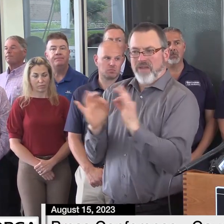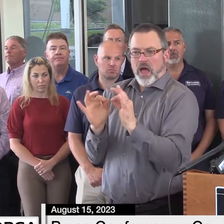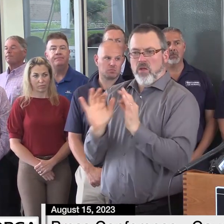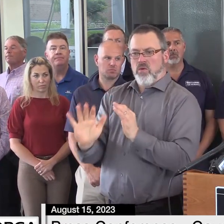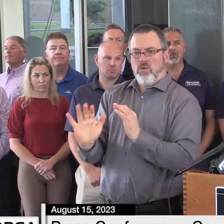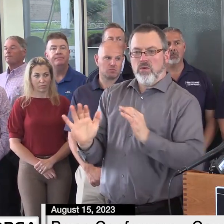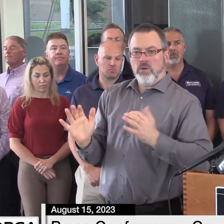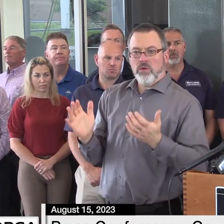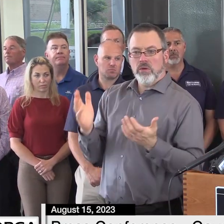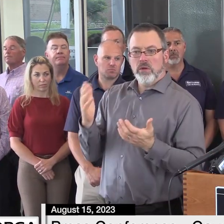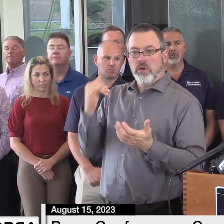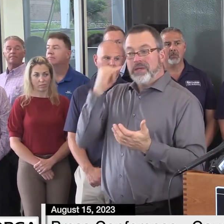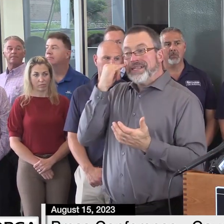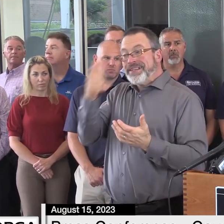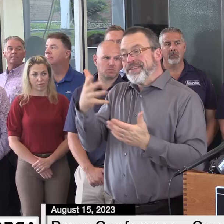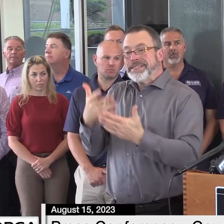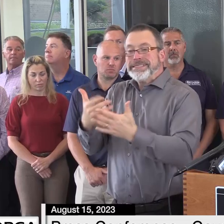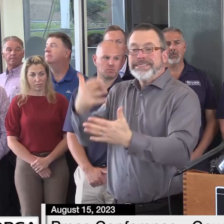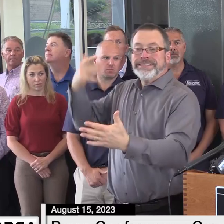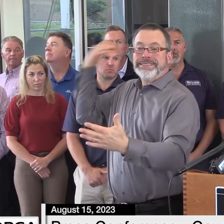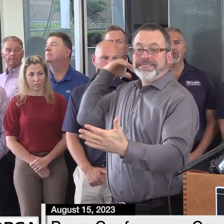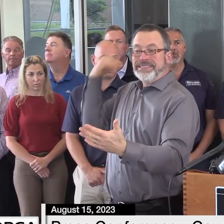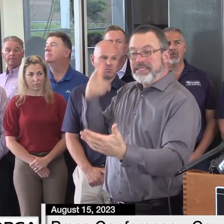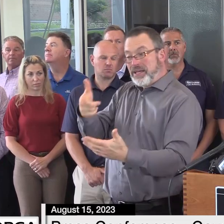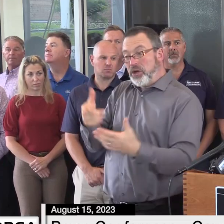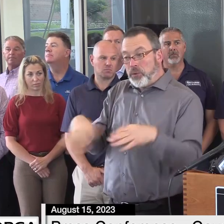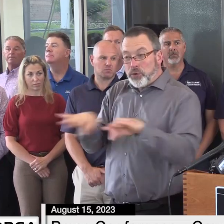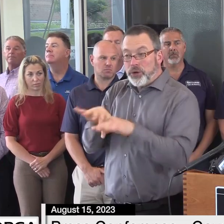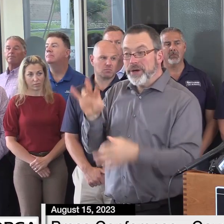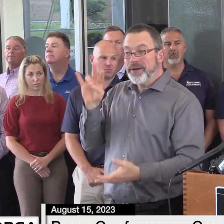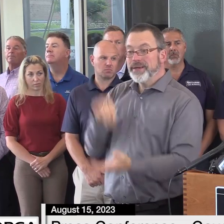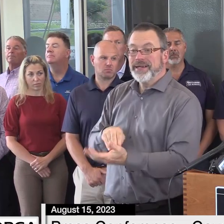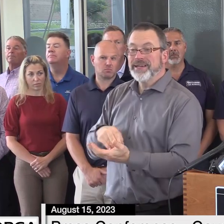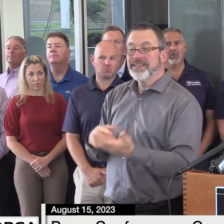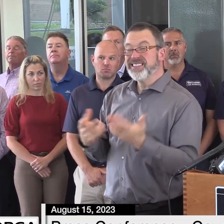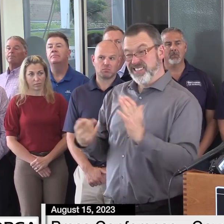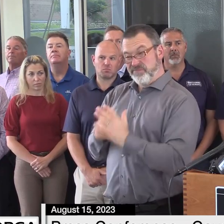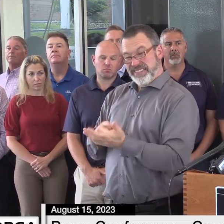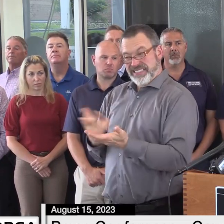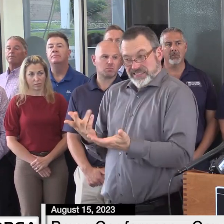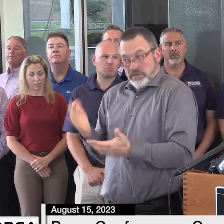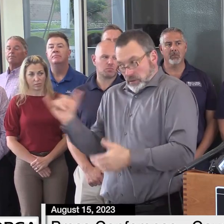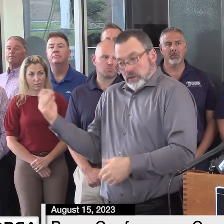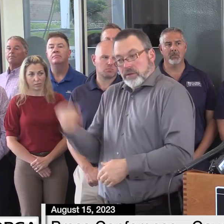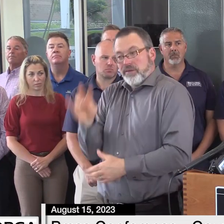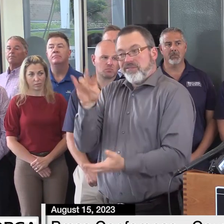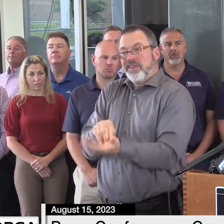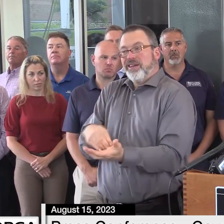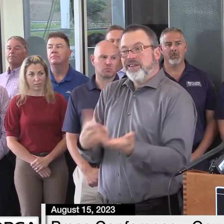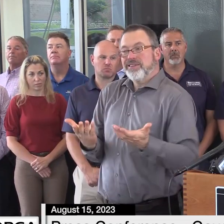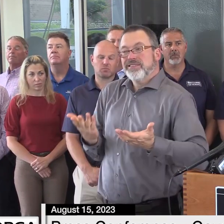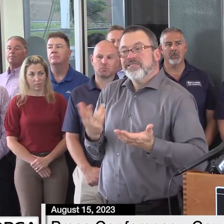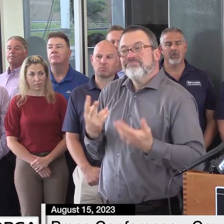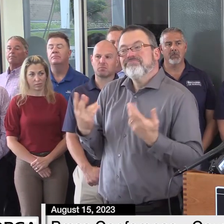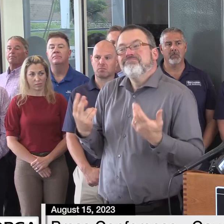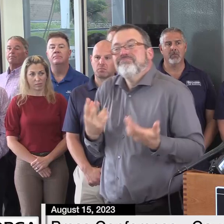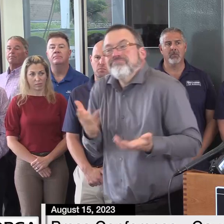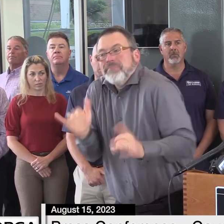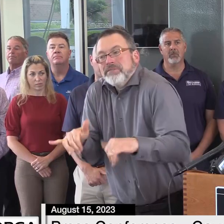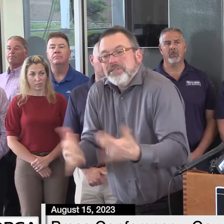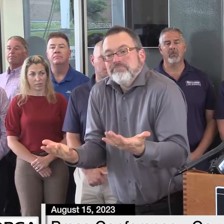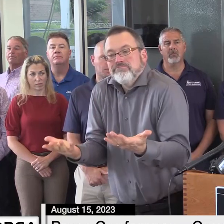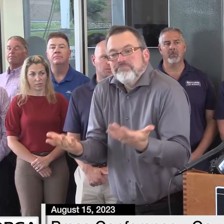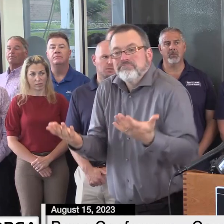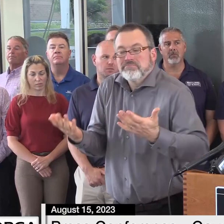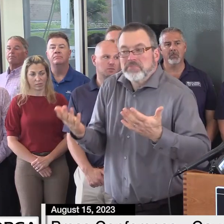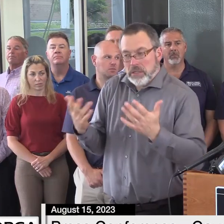older, it's worth $7,000-$8,000, they get $7,000 or $8,000. So that doesn't come close to replacement.